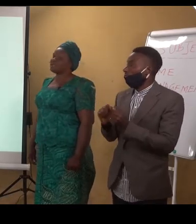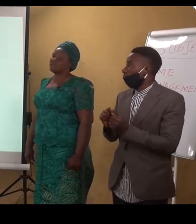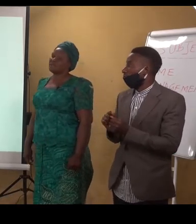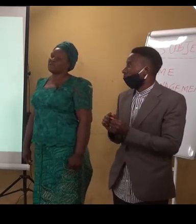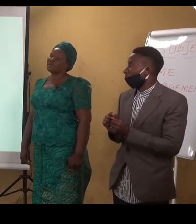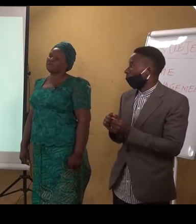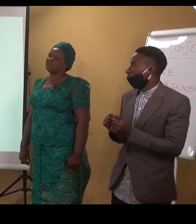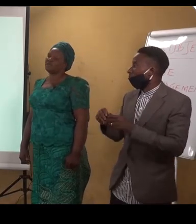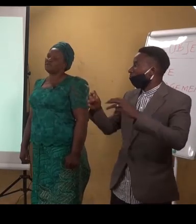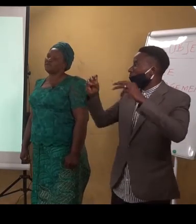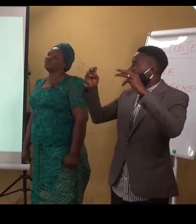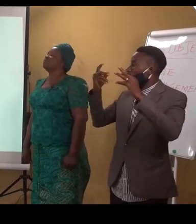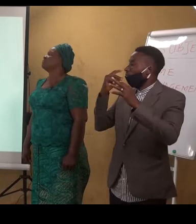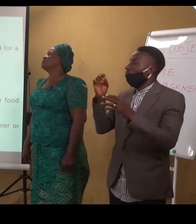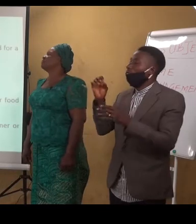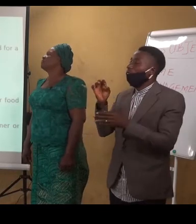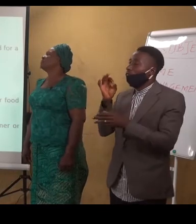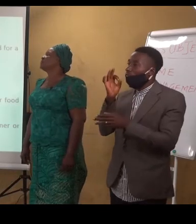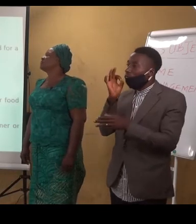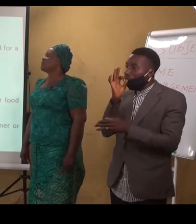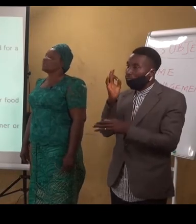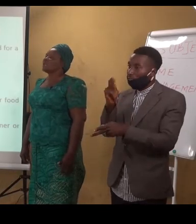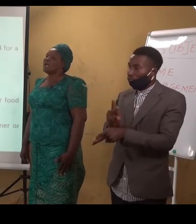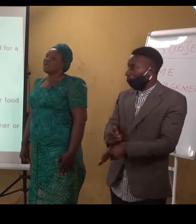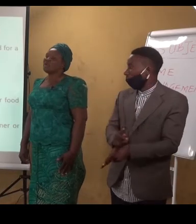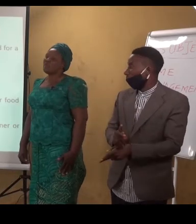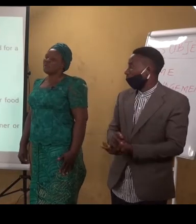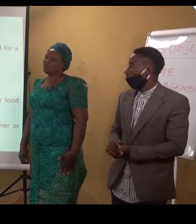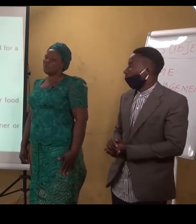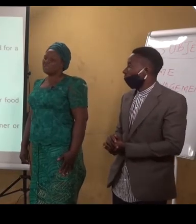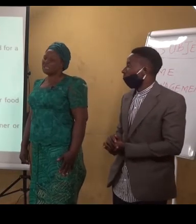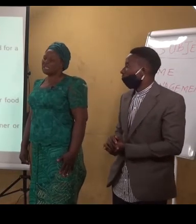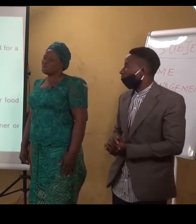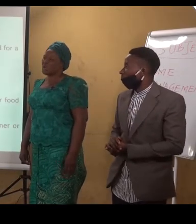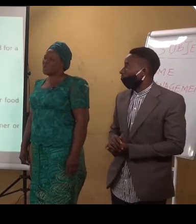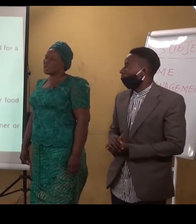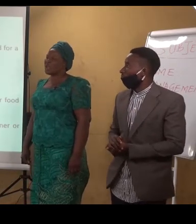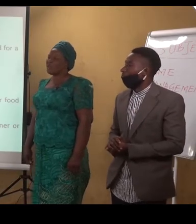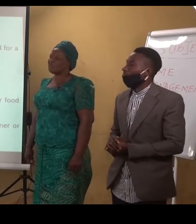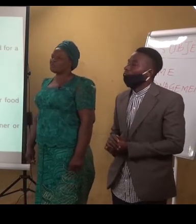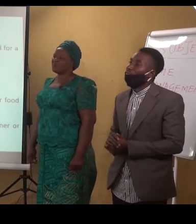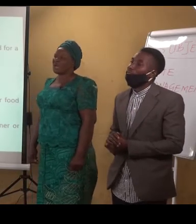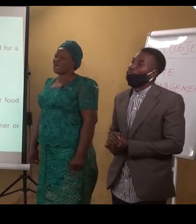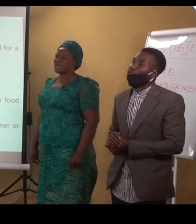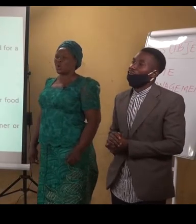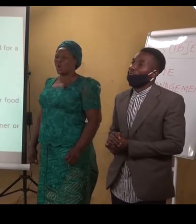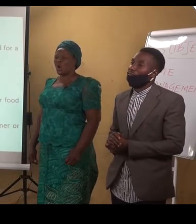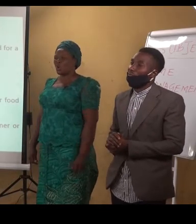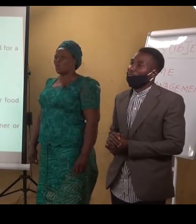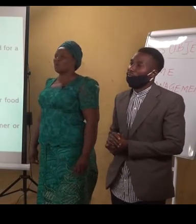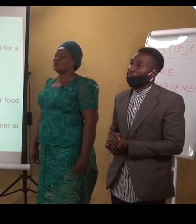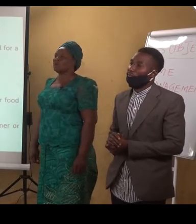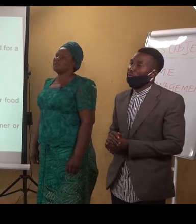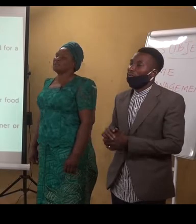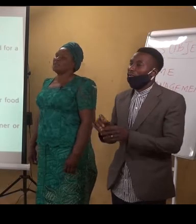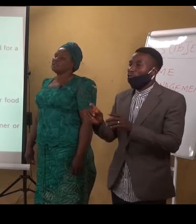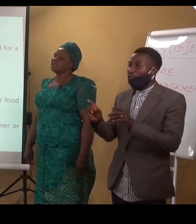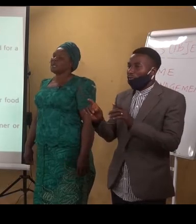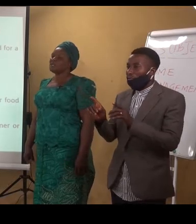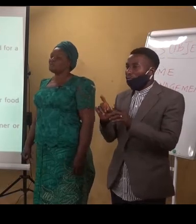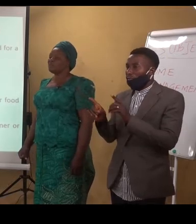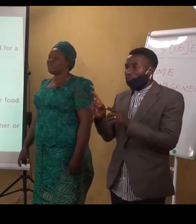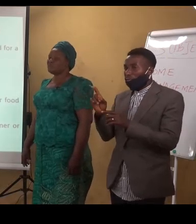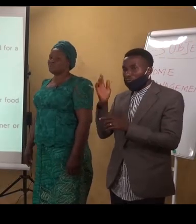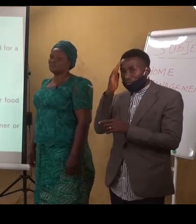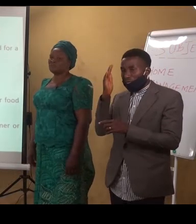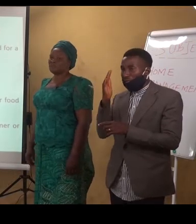of preserving food. Have we ever wondered why we have dry okra,